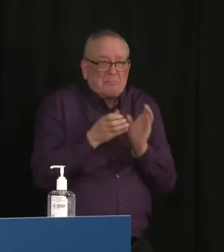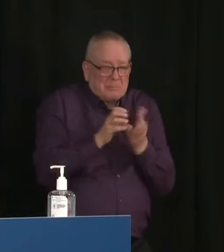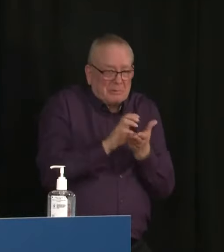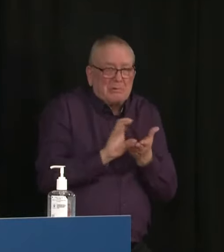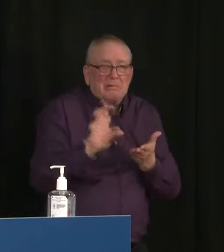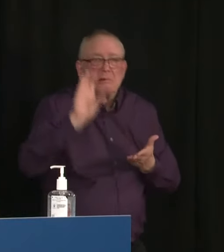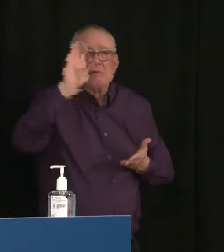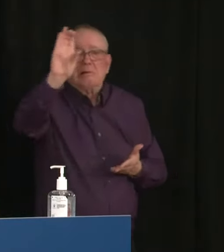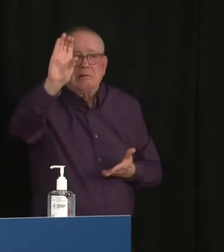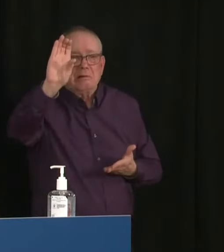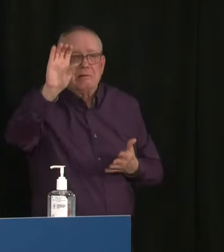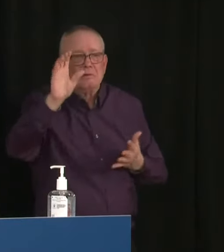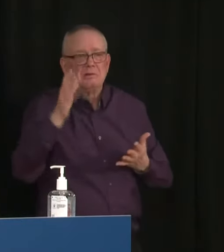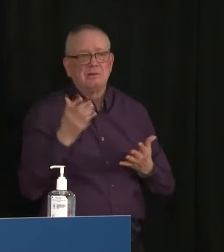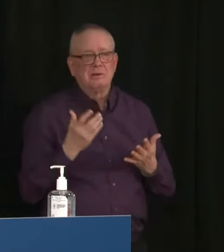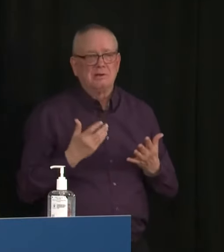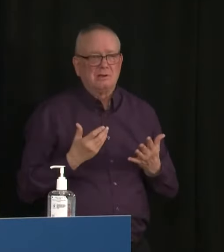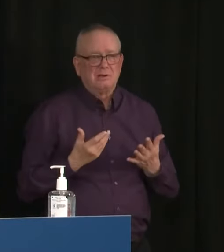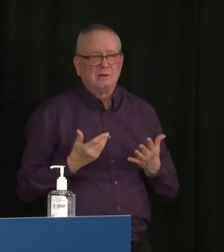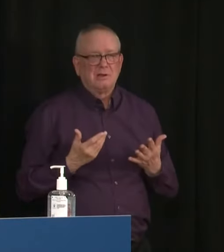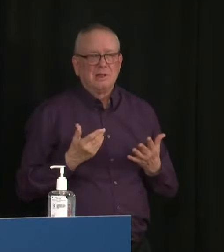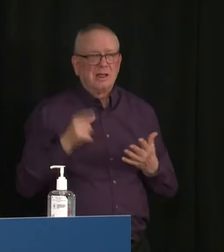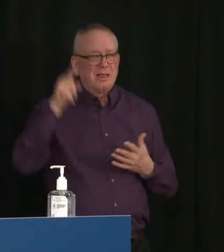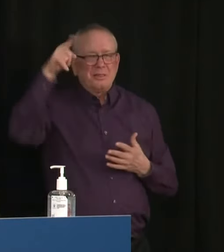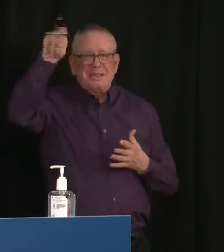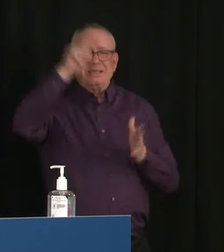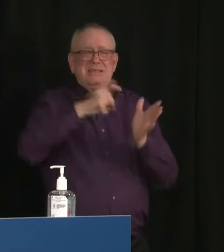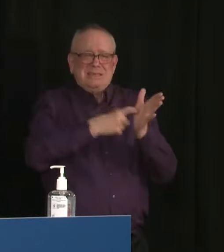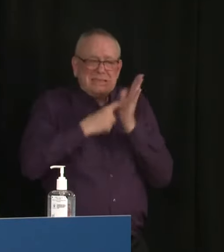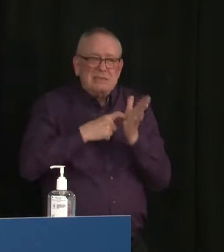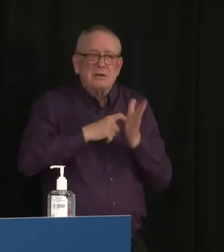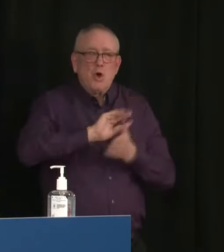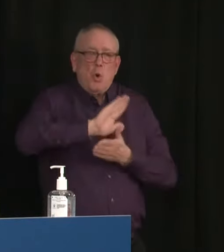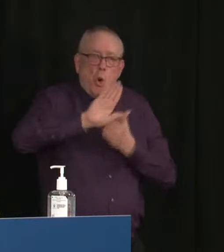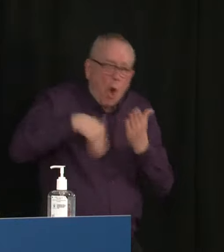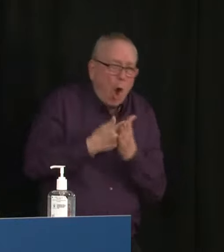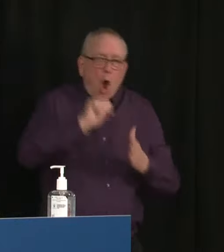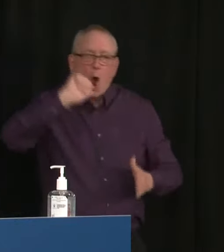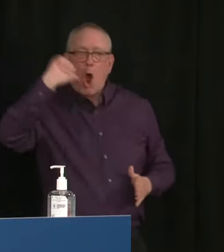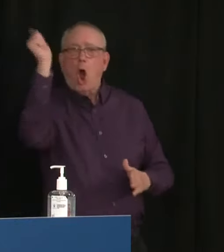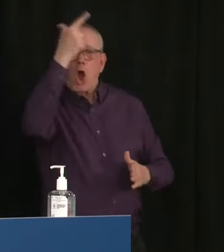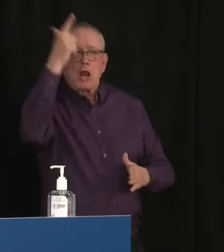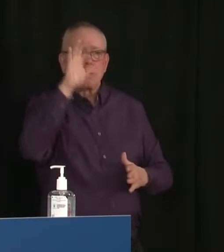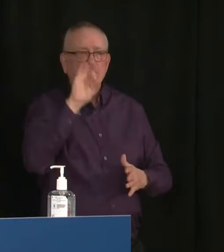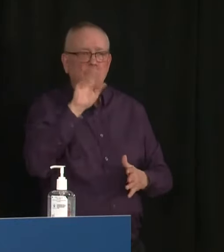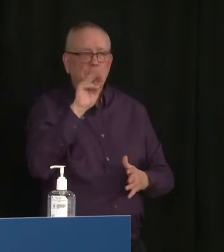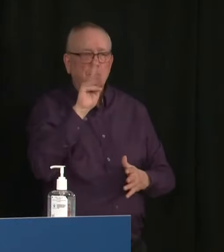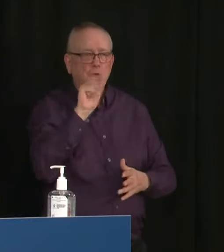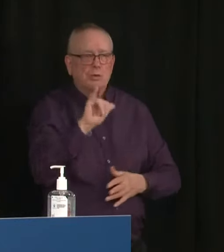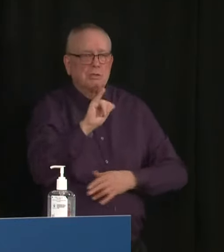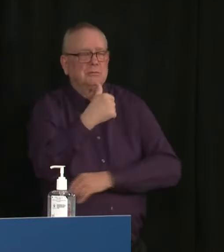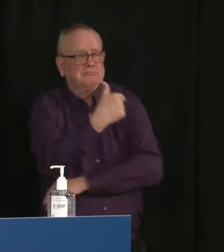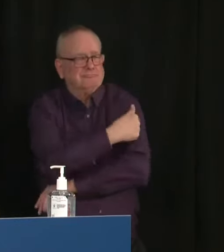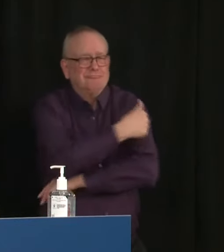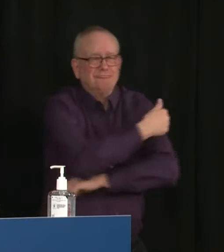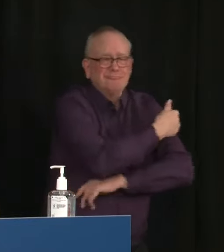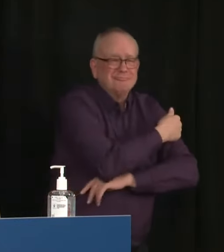under consideration? Is that something that you are considering recommending, or is that something that's totally off the table for the Fort McMurray